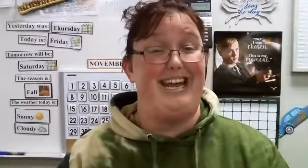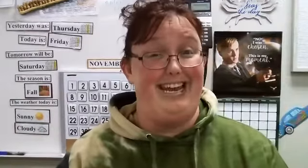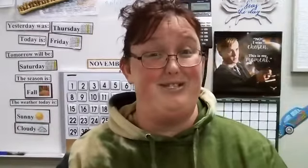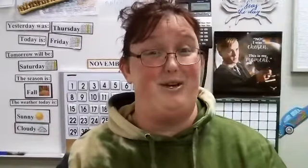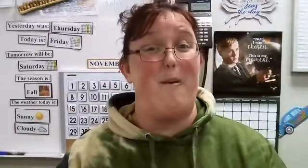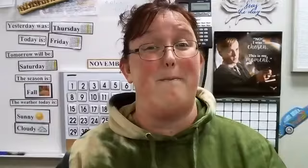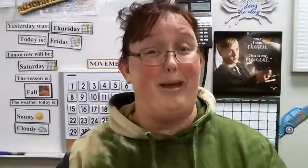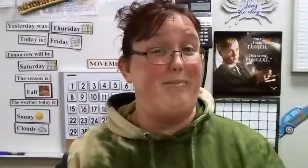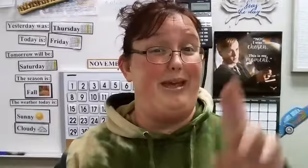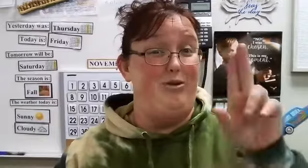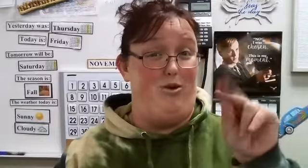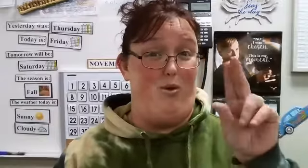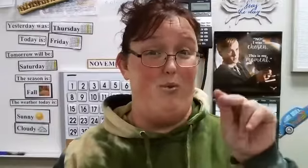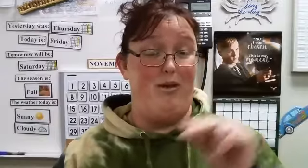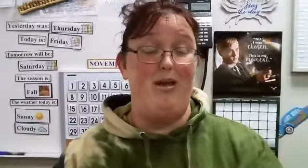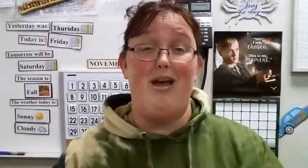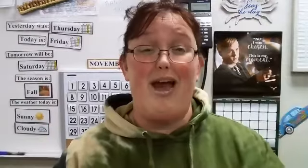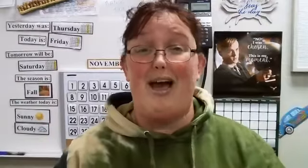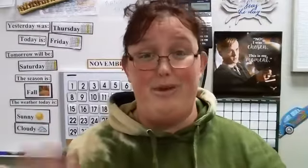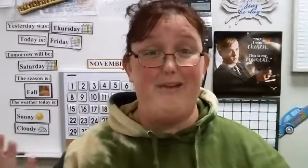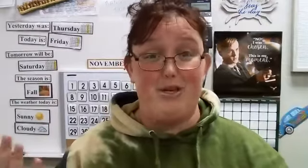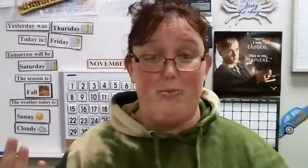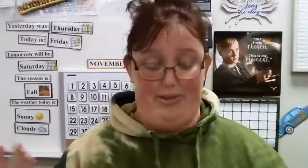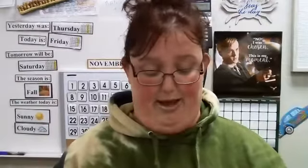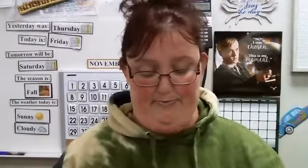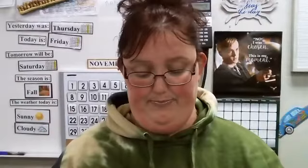that answer might be no. And we have to cope with that.